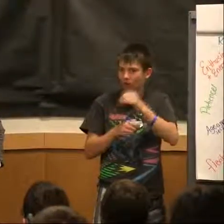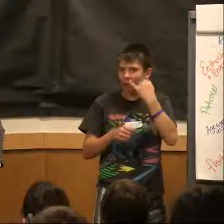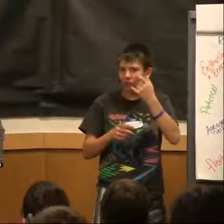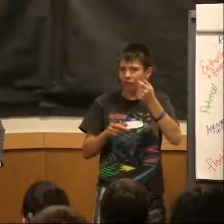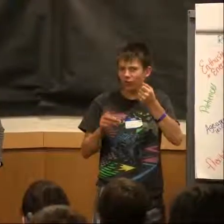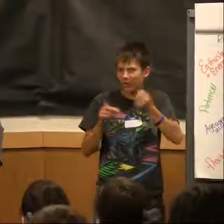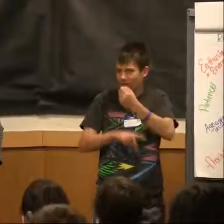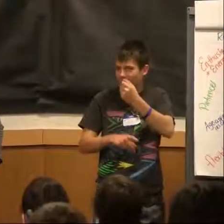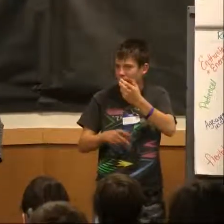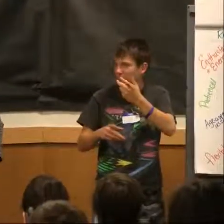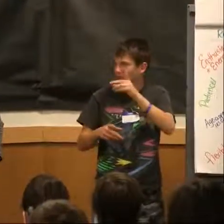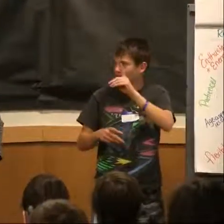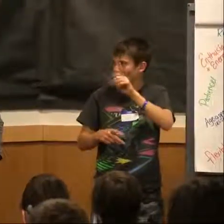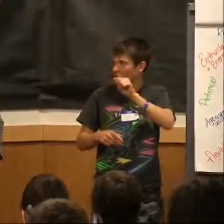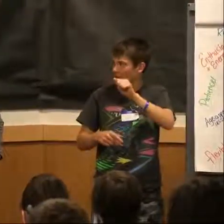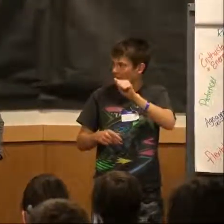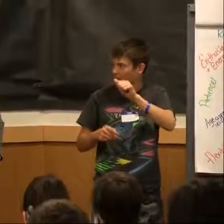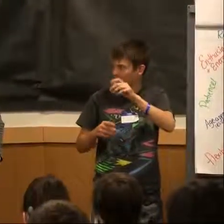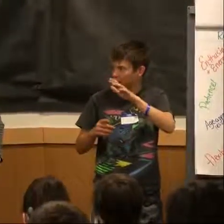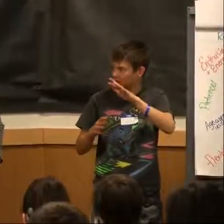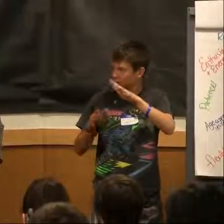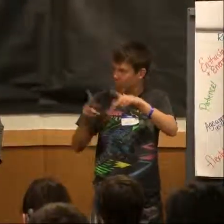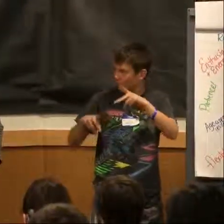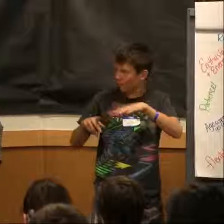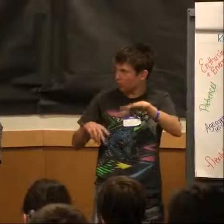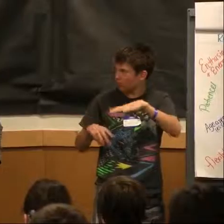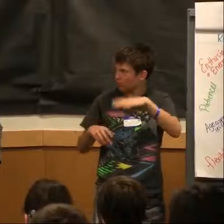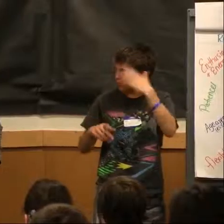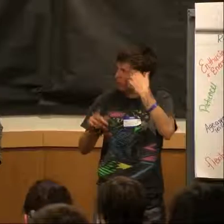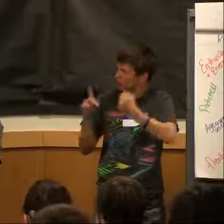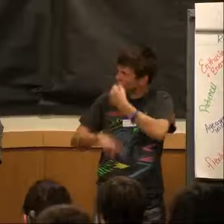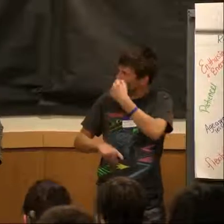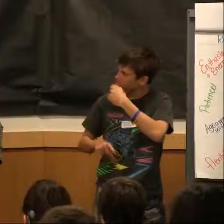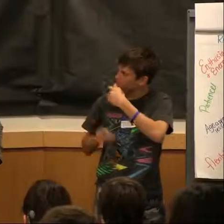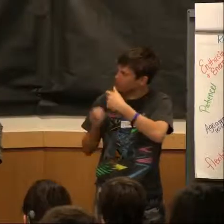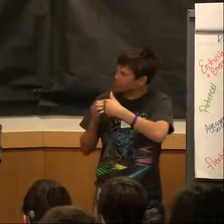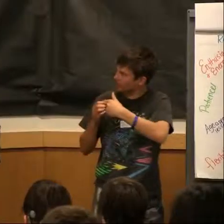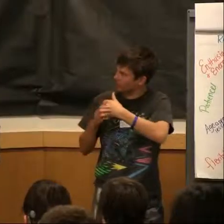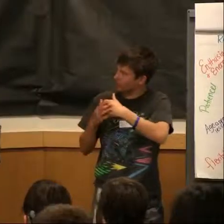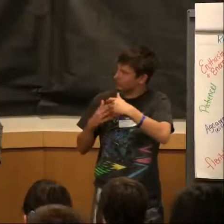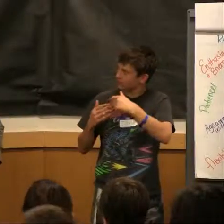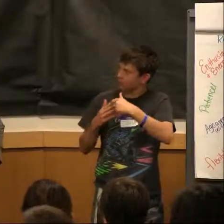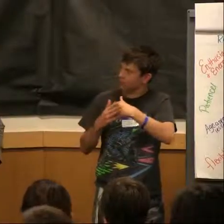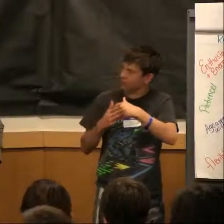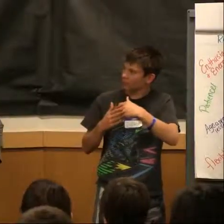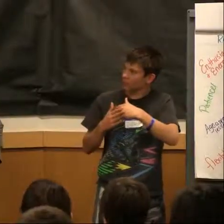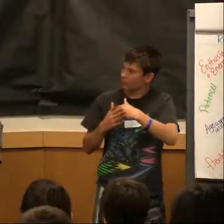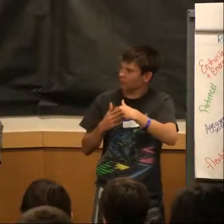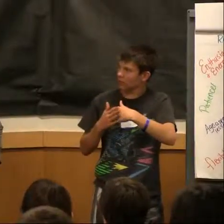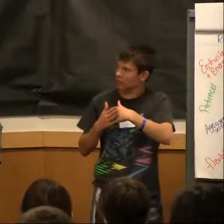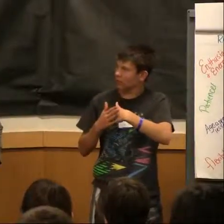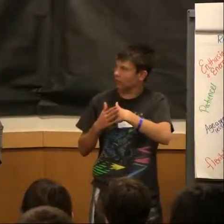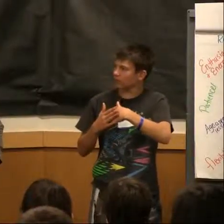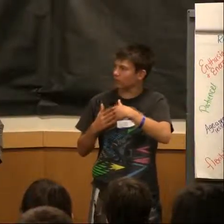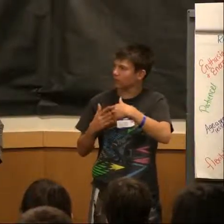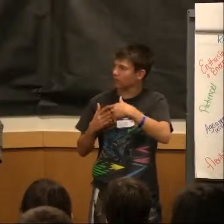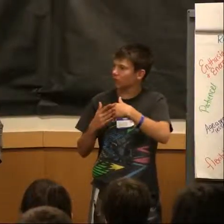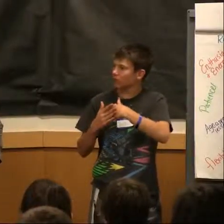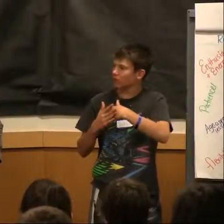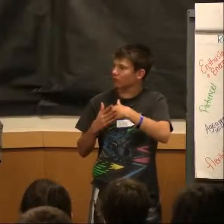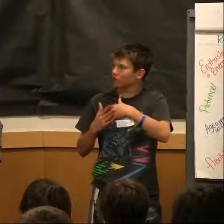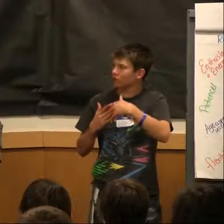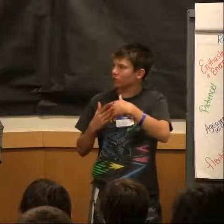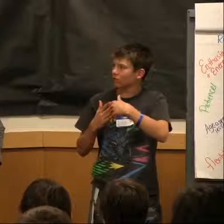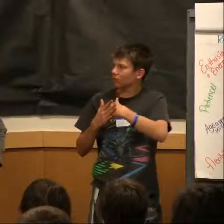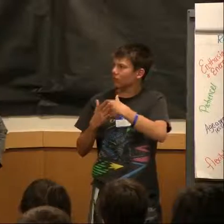Stop working and you hit, disabled people. You were saying that if you have to stop working if you abuse